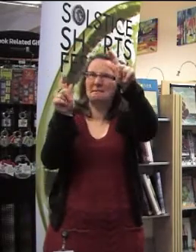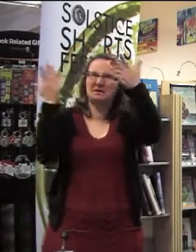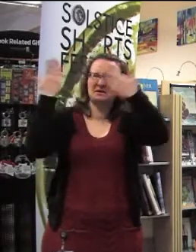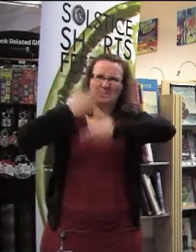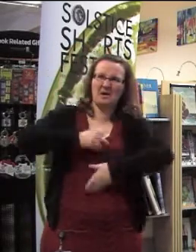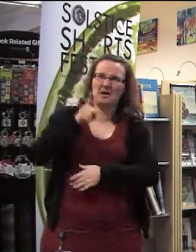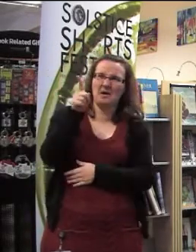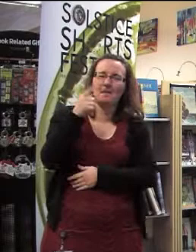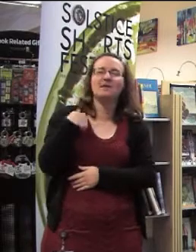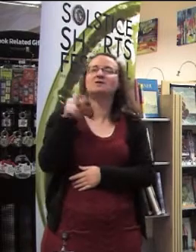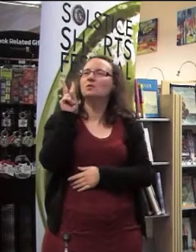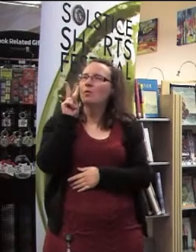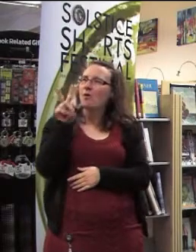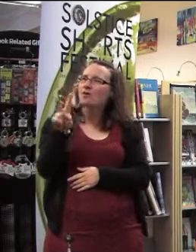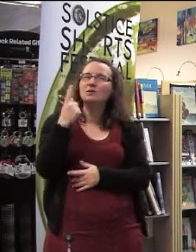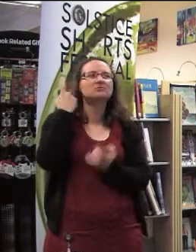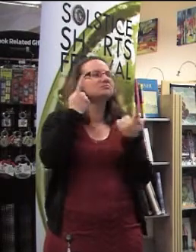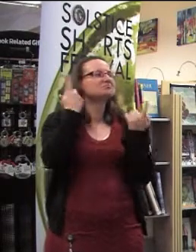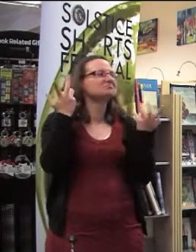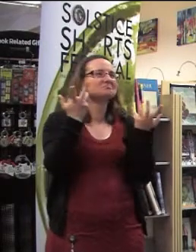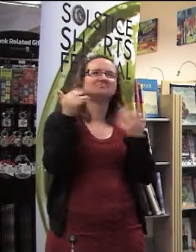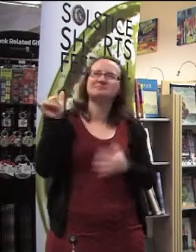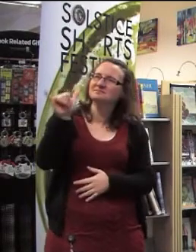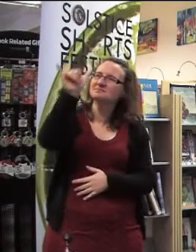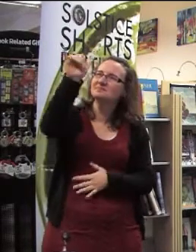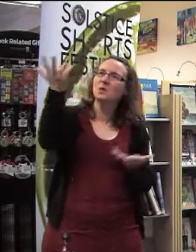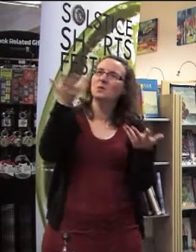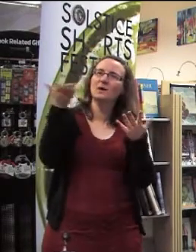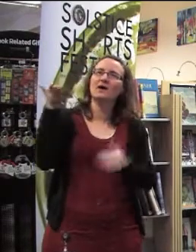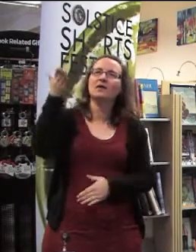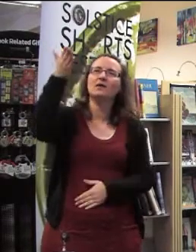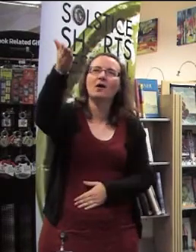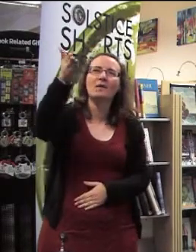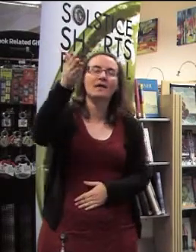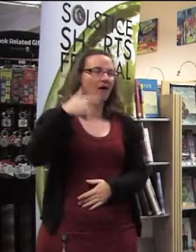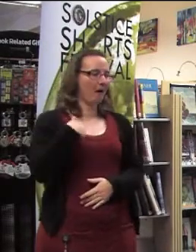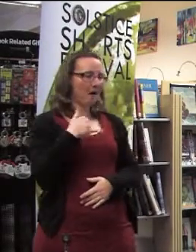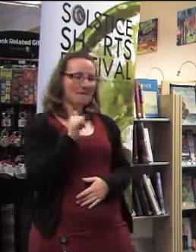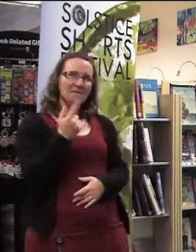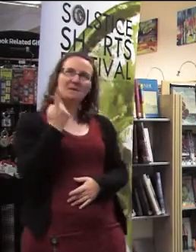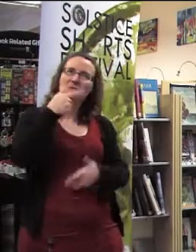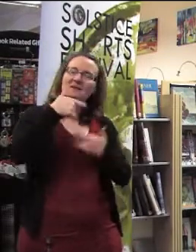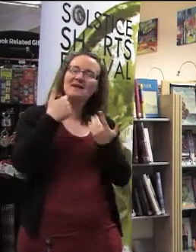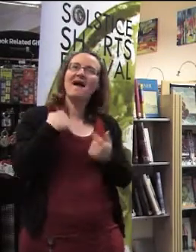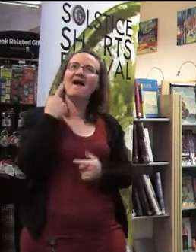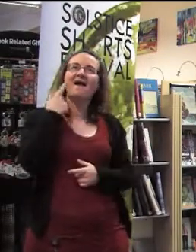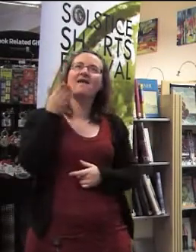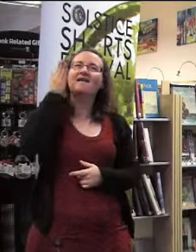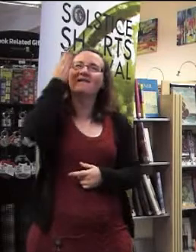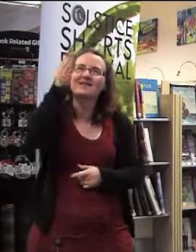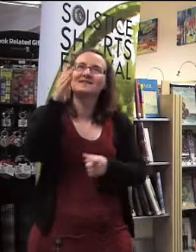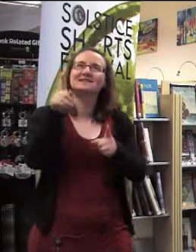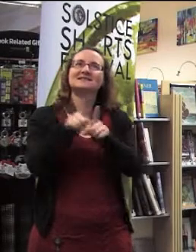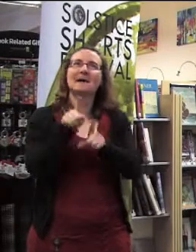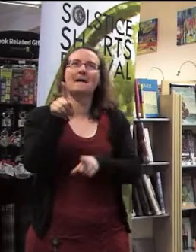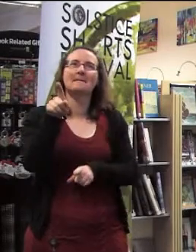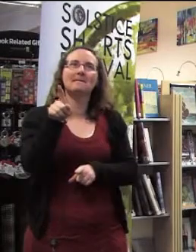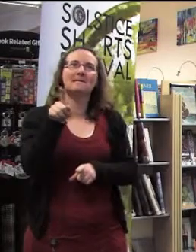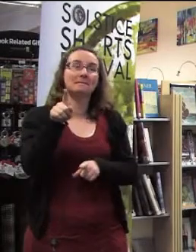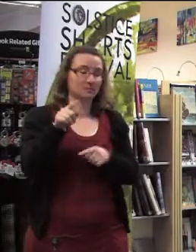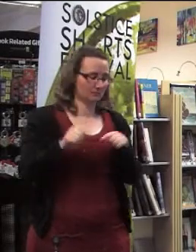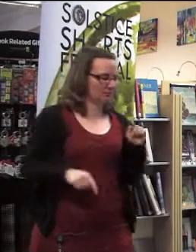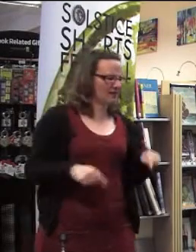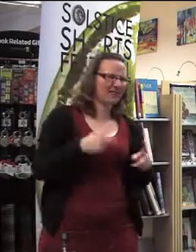they were going, and whether one day she'd go to those places too. And the sad voice in the song would